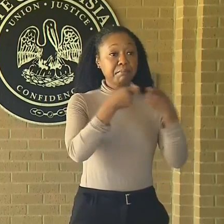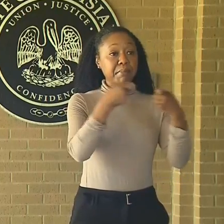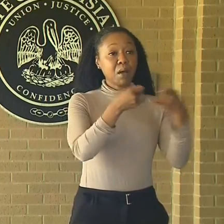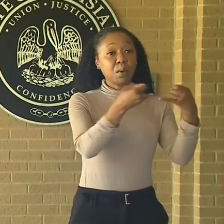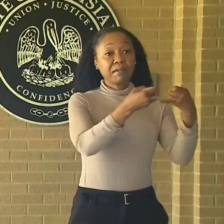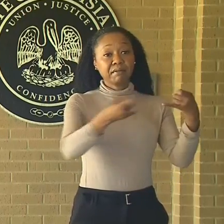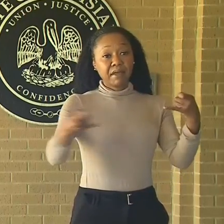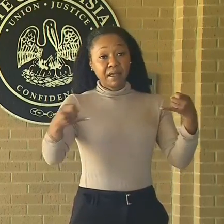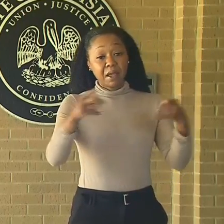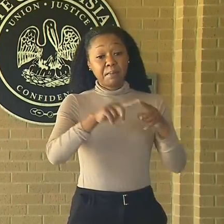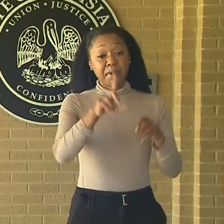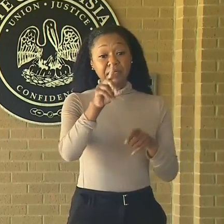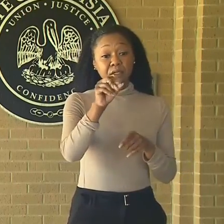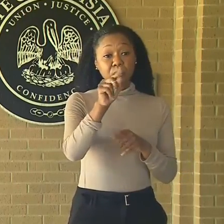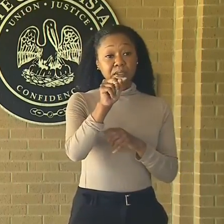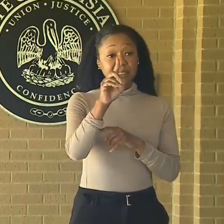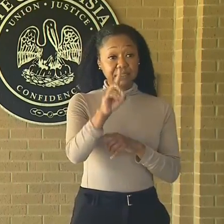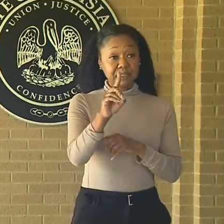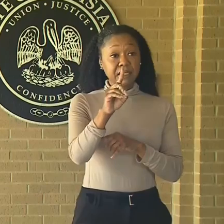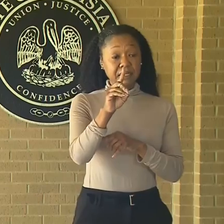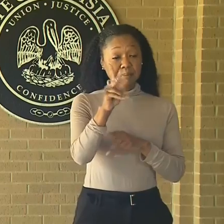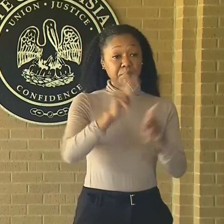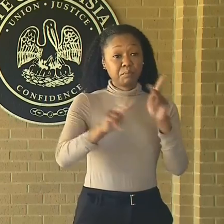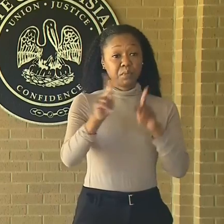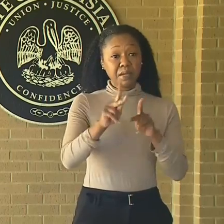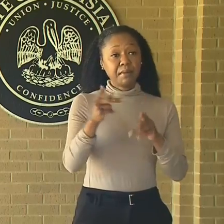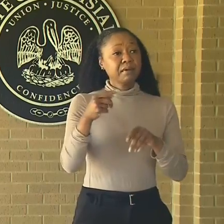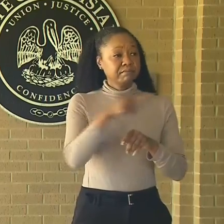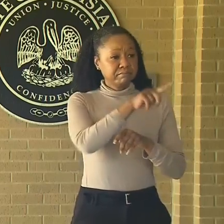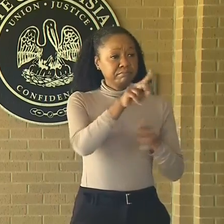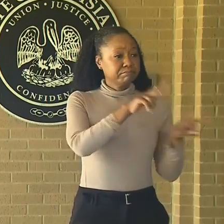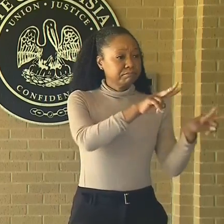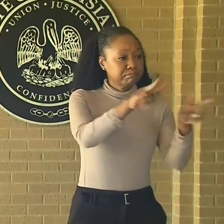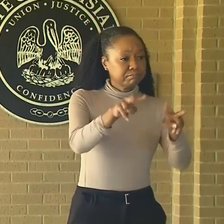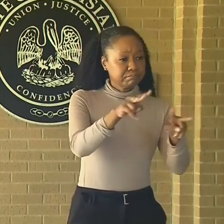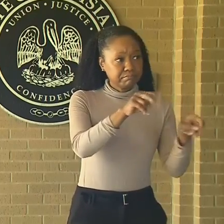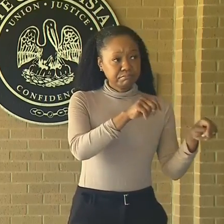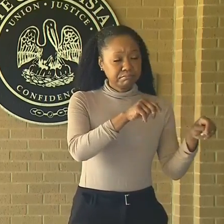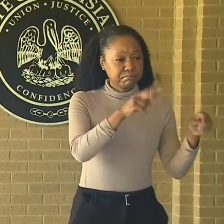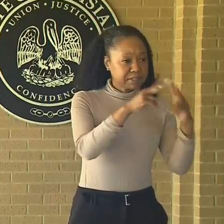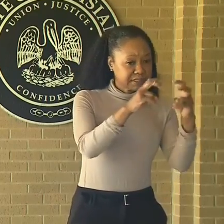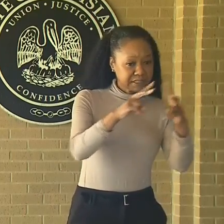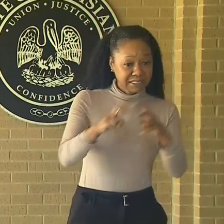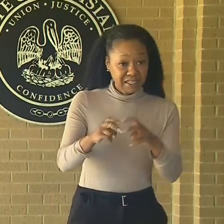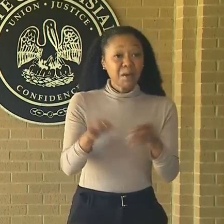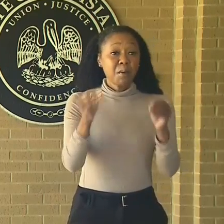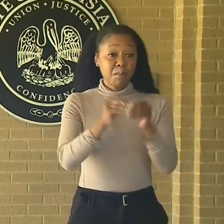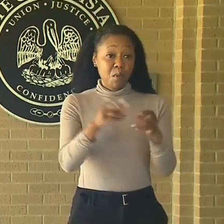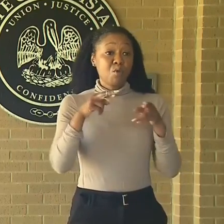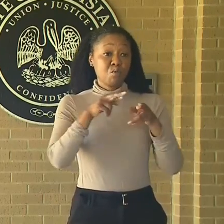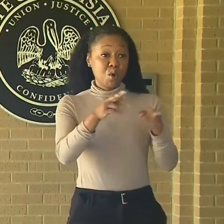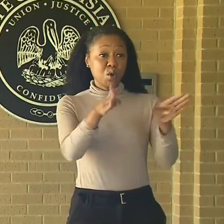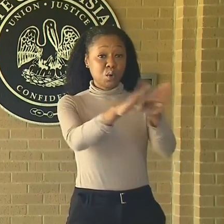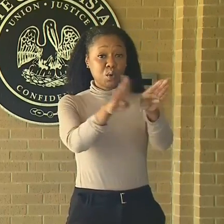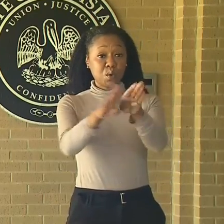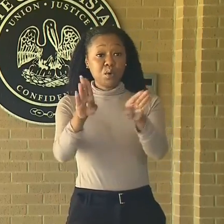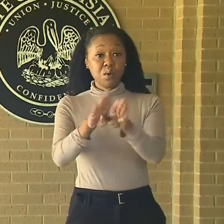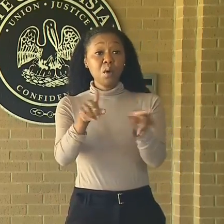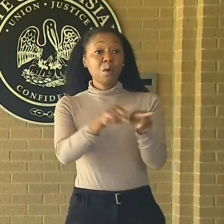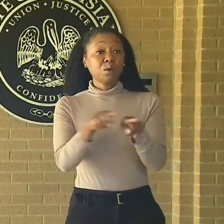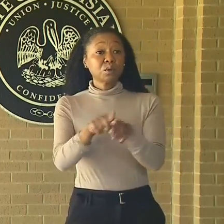our DOTD crews are out assessing the damage, and there could be more road closures. They're also doing